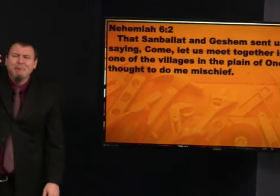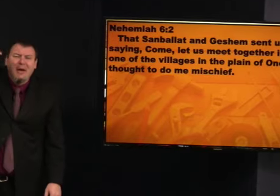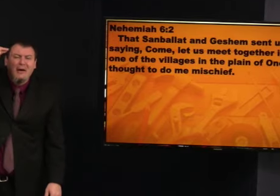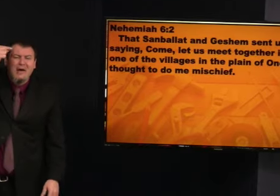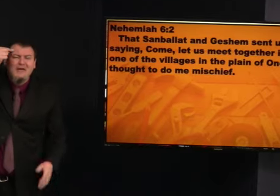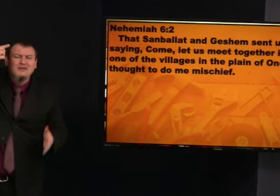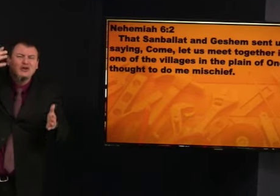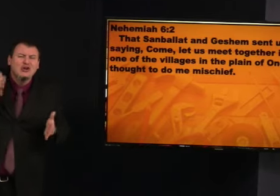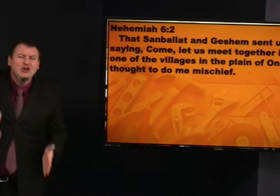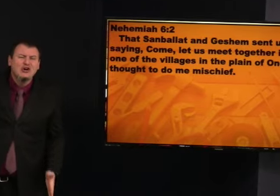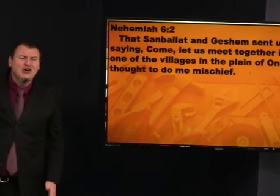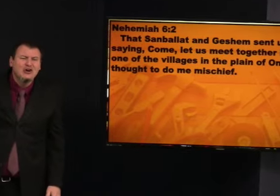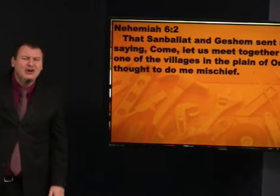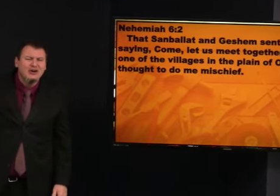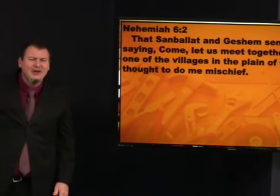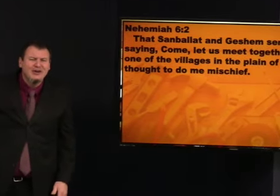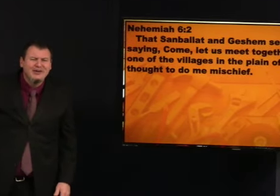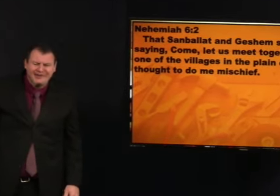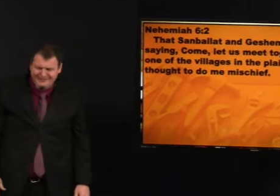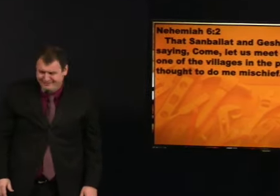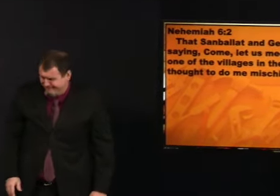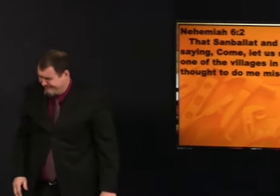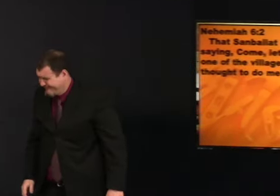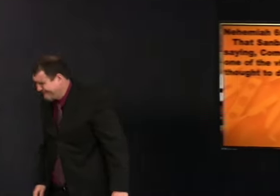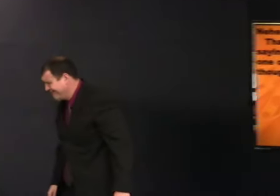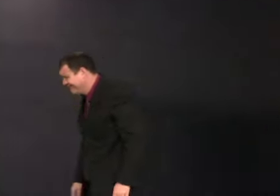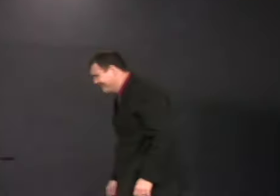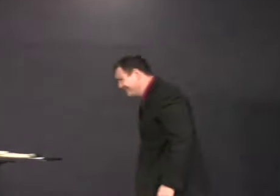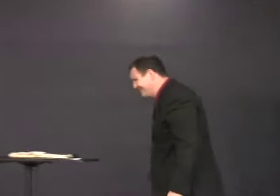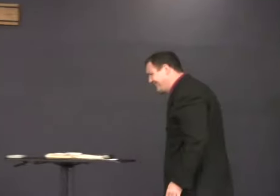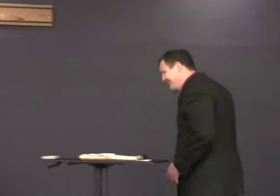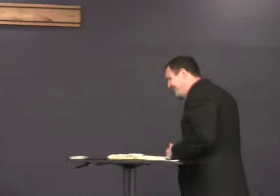They're not important. They're just little governors.